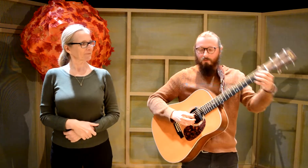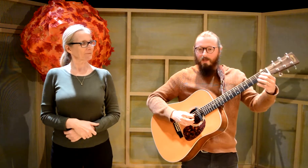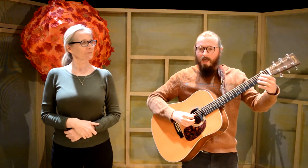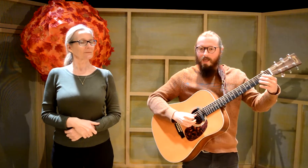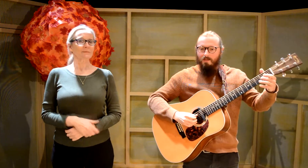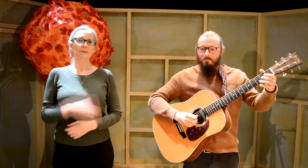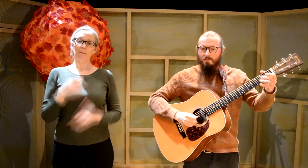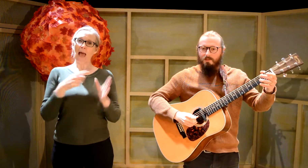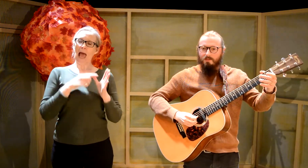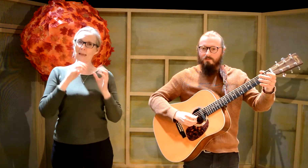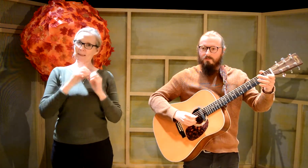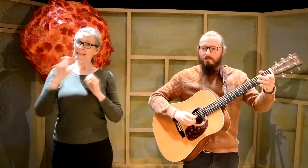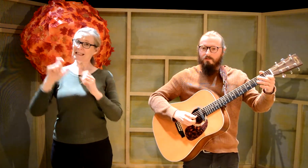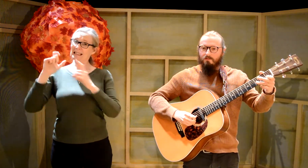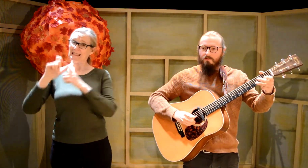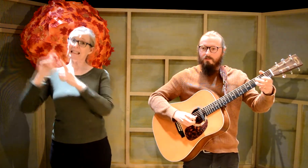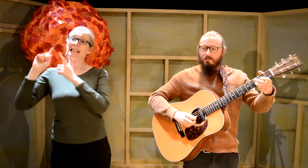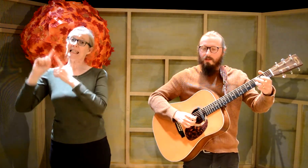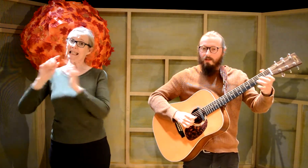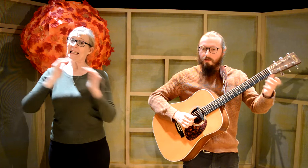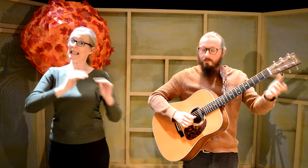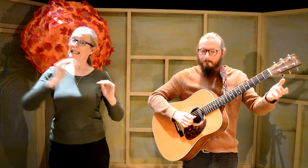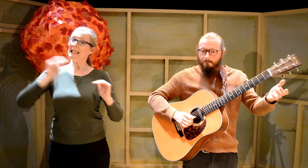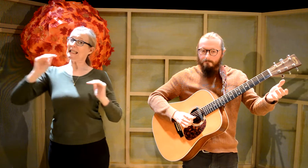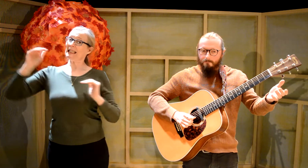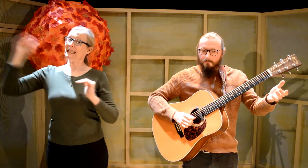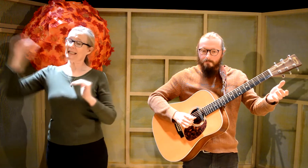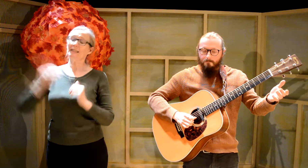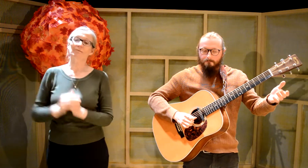So I've got my A, B, C, D, E.